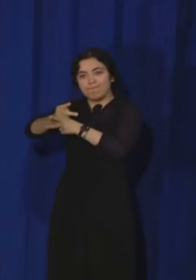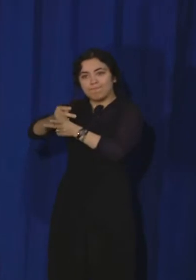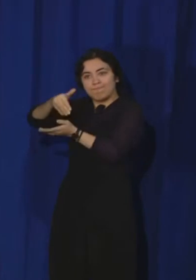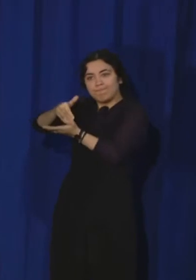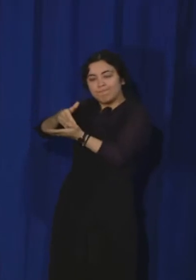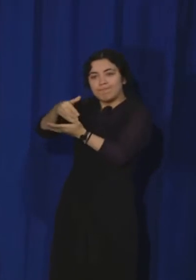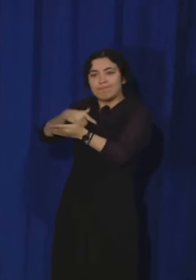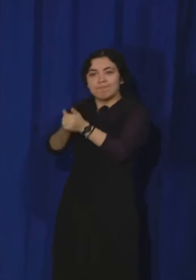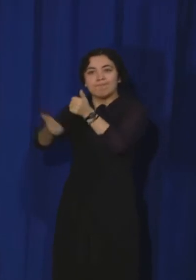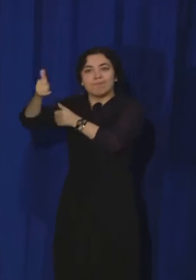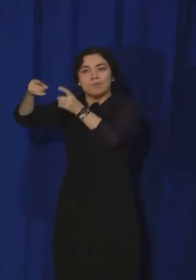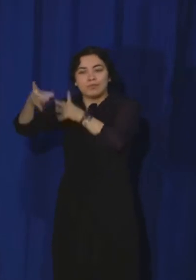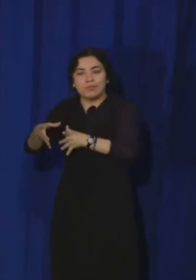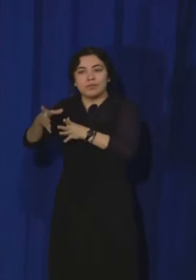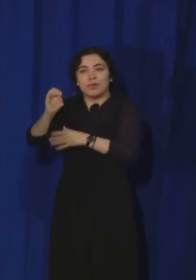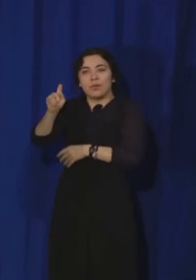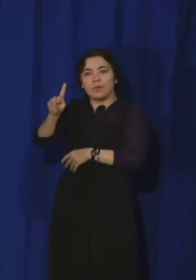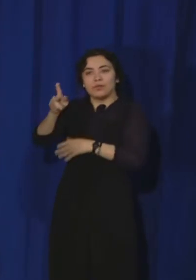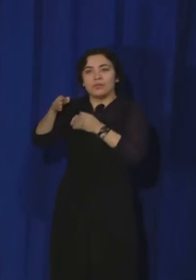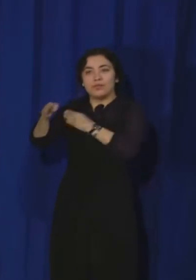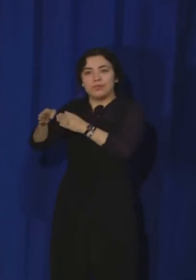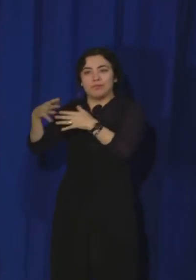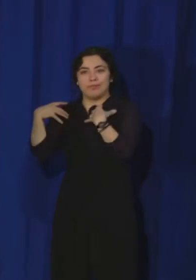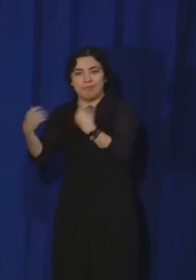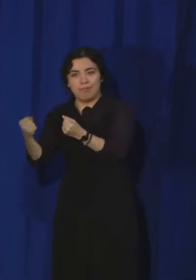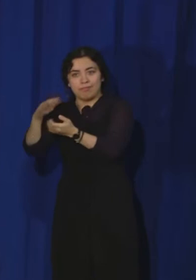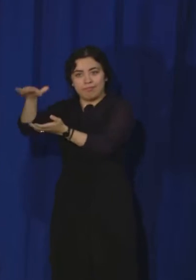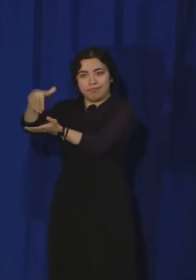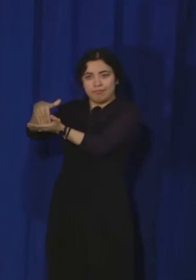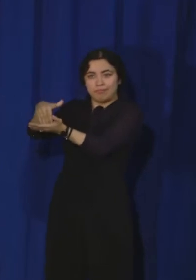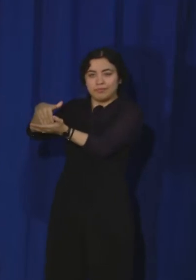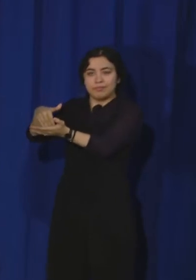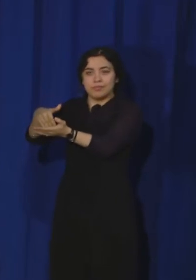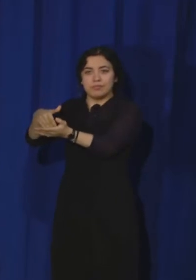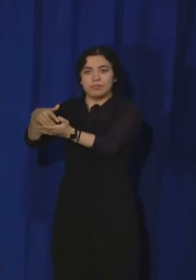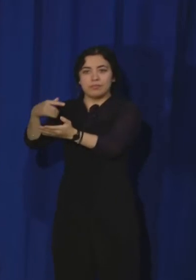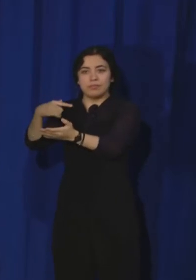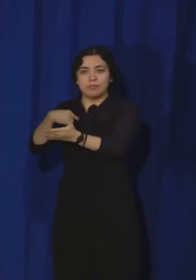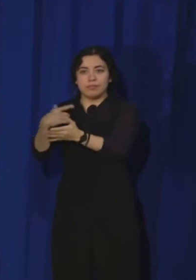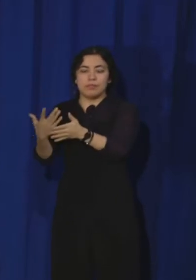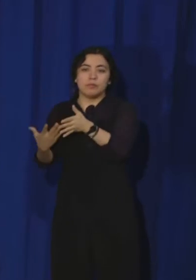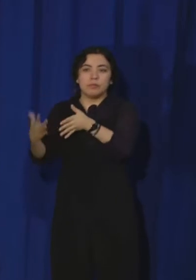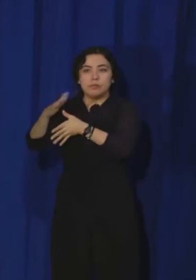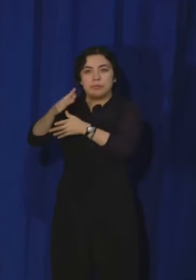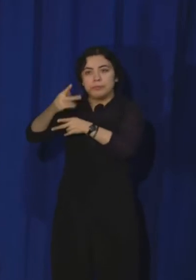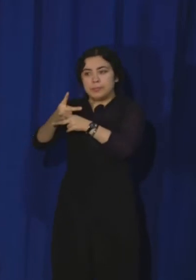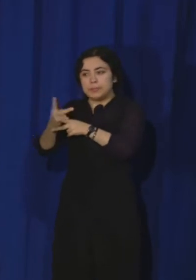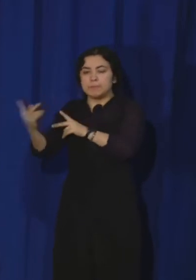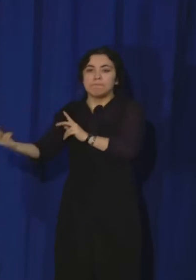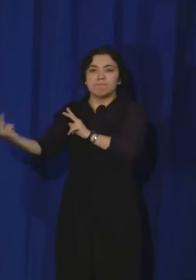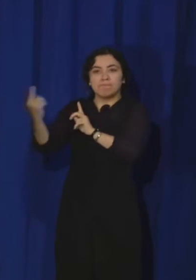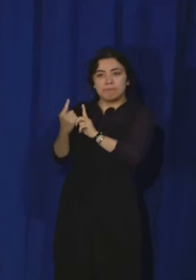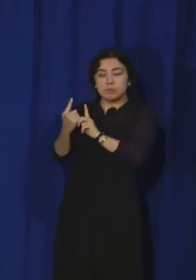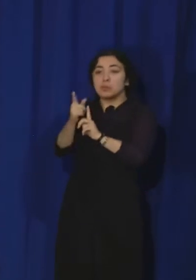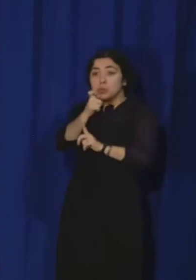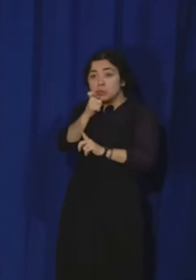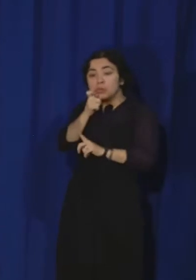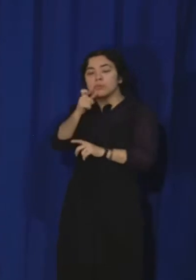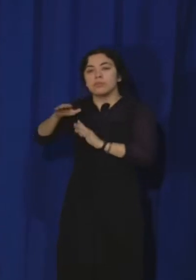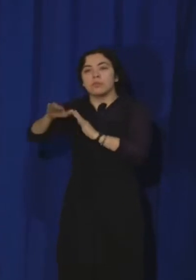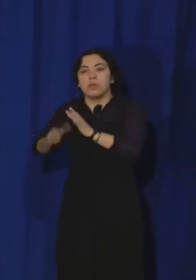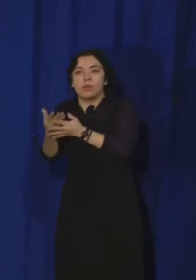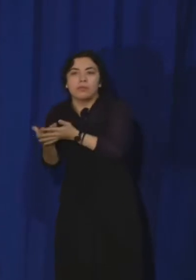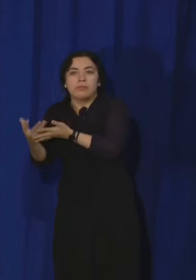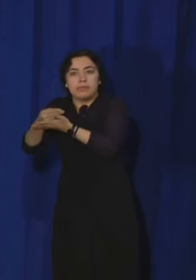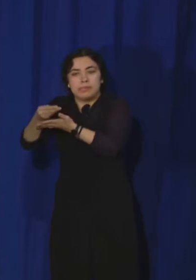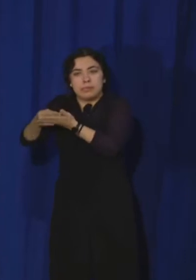Health, a network of primary care clinics for low-income seniors all across Chicagoland, where we serve 21